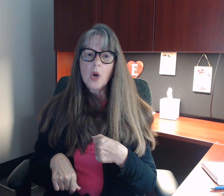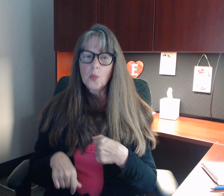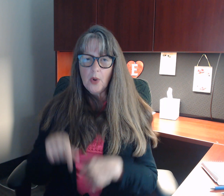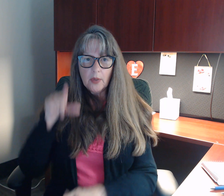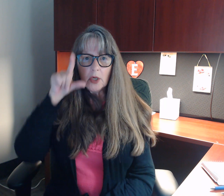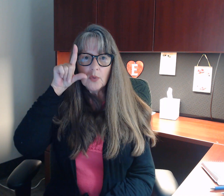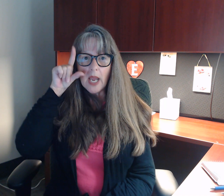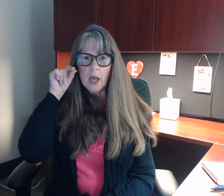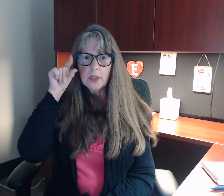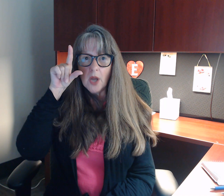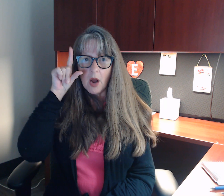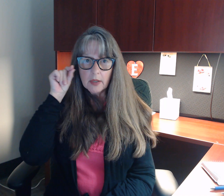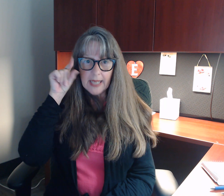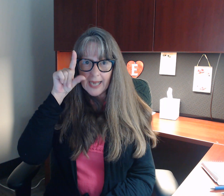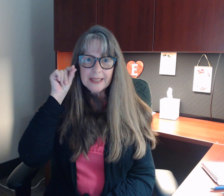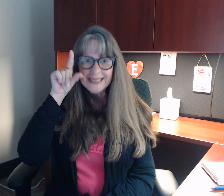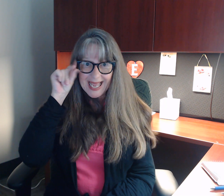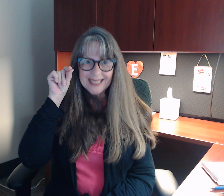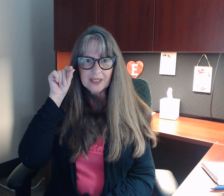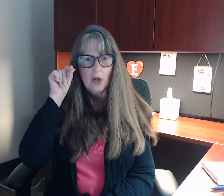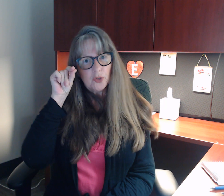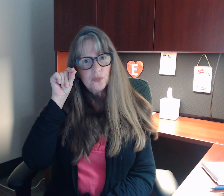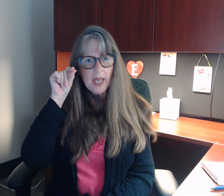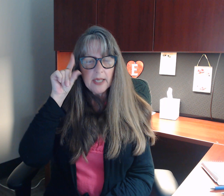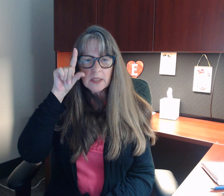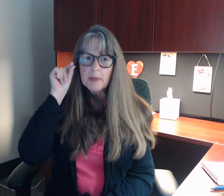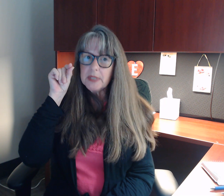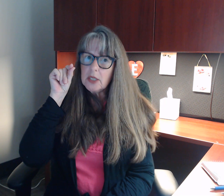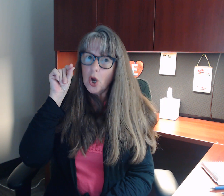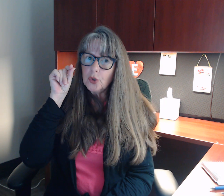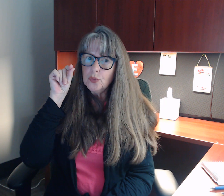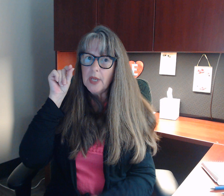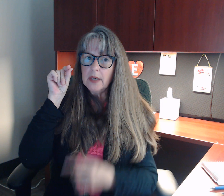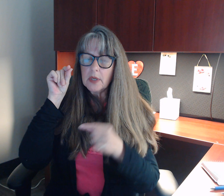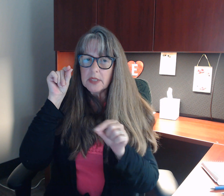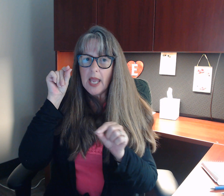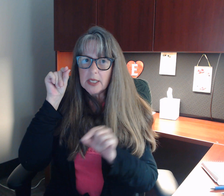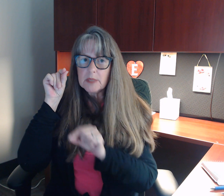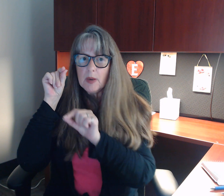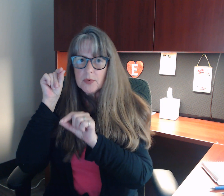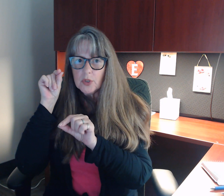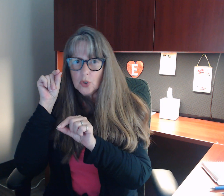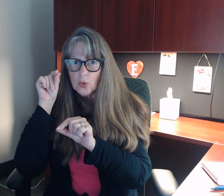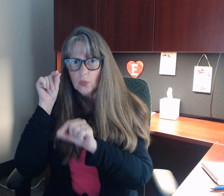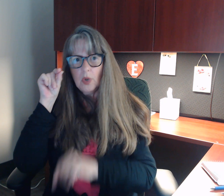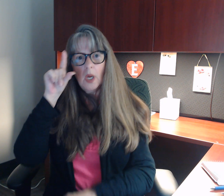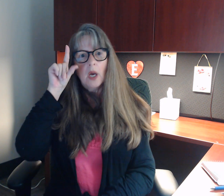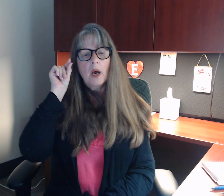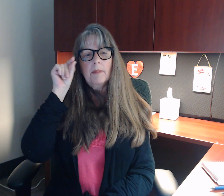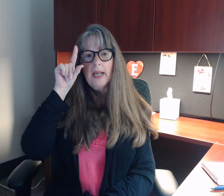we already know Gallaudet. Some people say Gallaudet because it's spelled with a U, but I